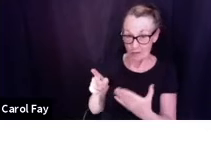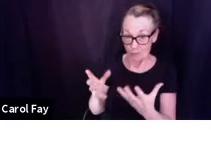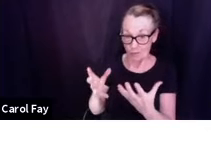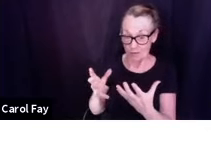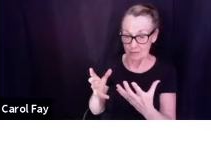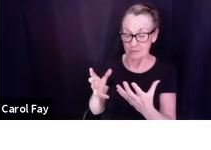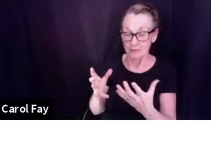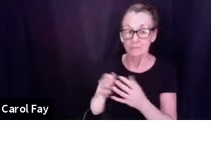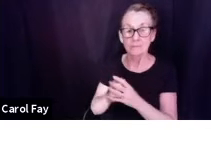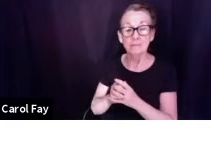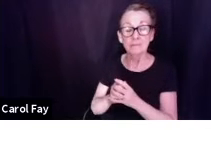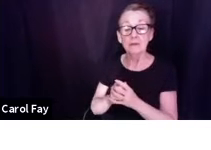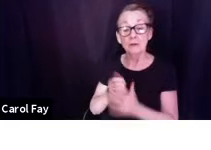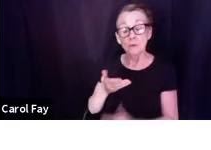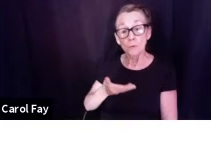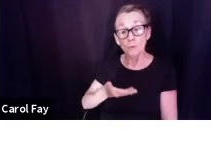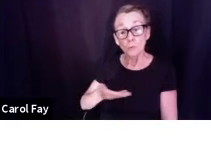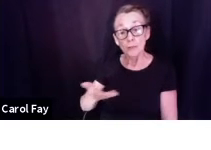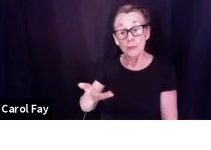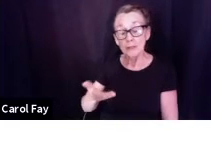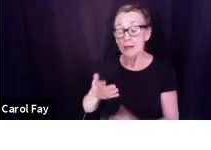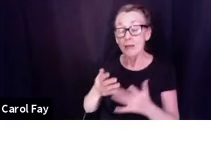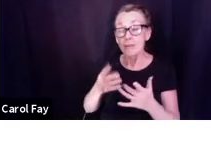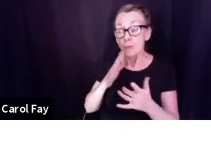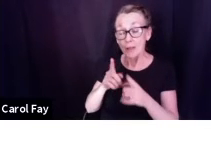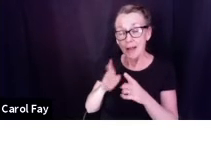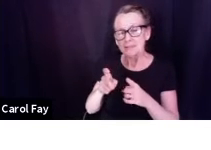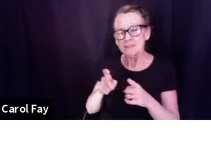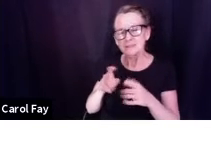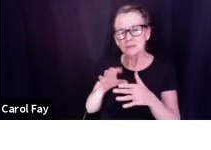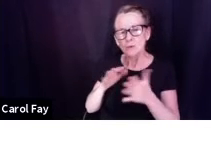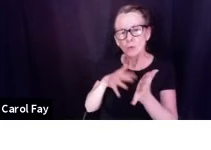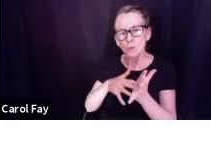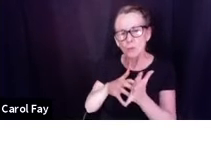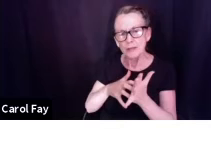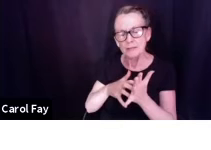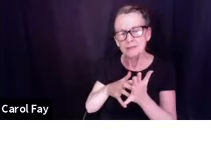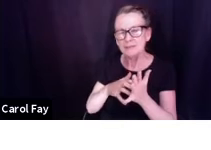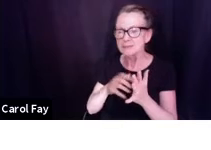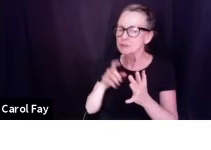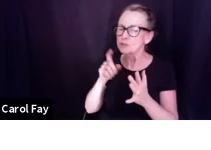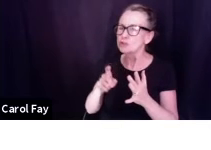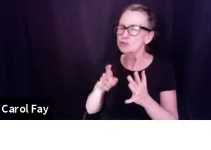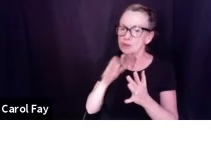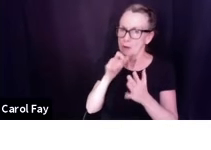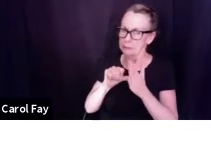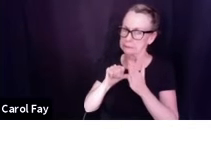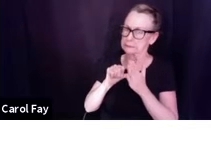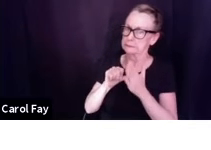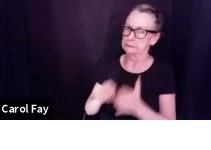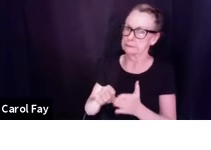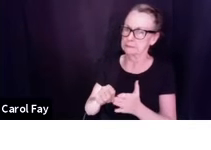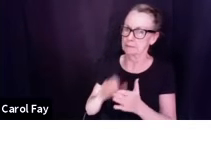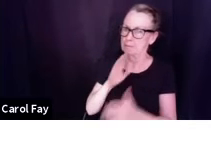And about your weaknesses, make it small and demonstrate how you overcame it. Never describe a weakness that